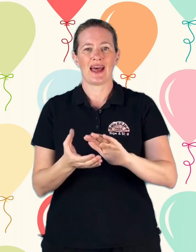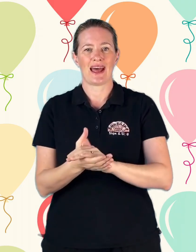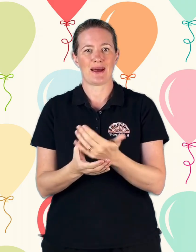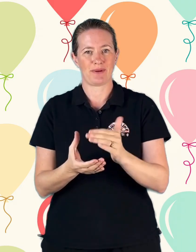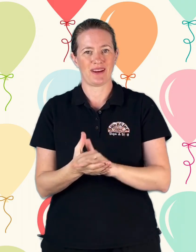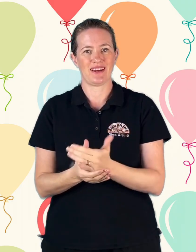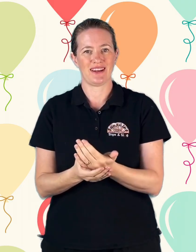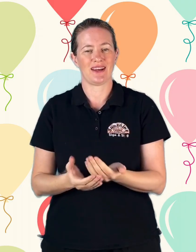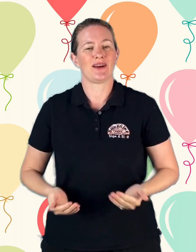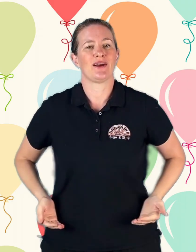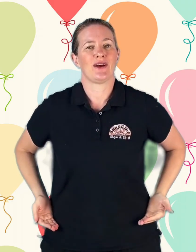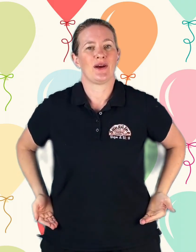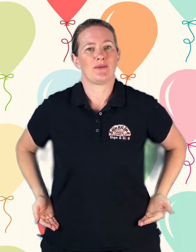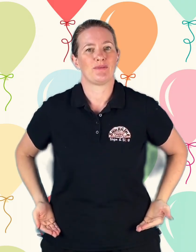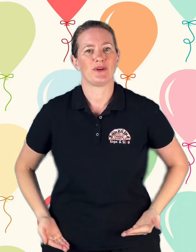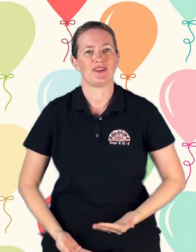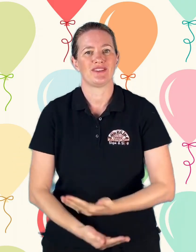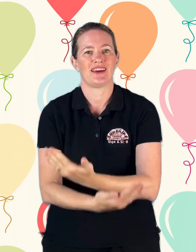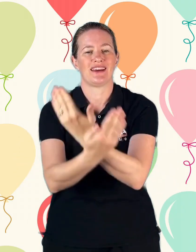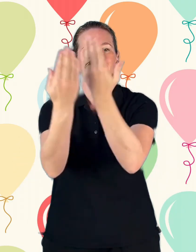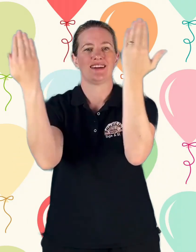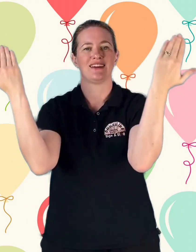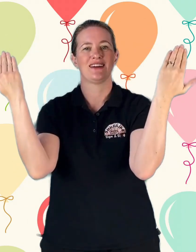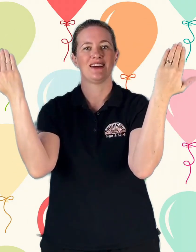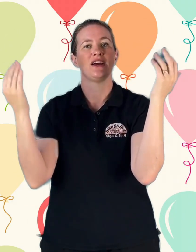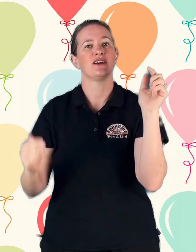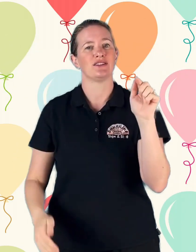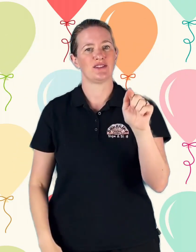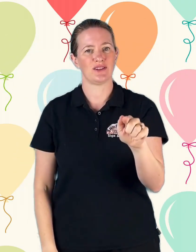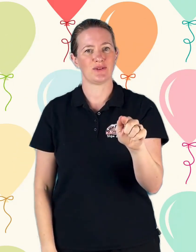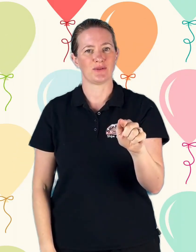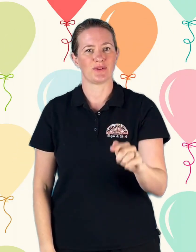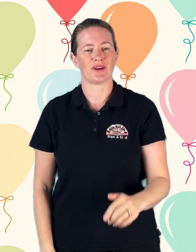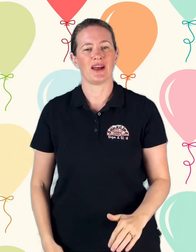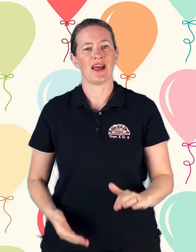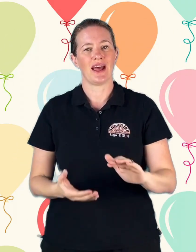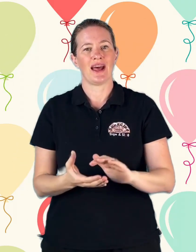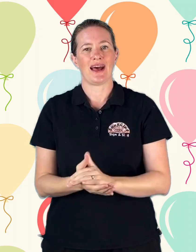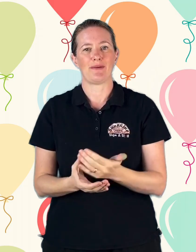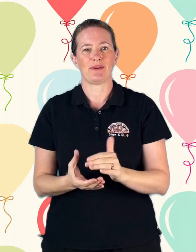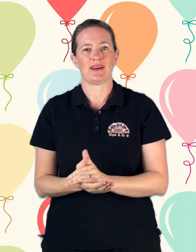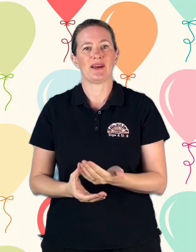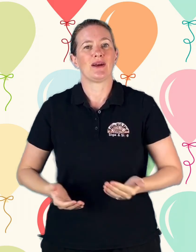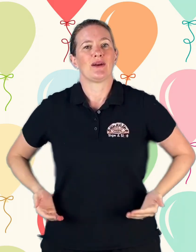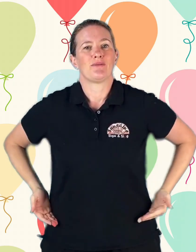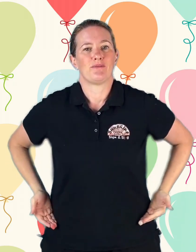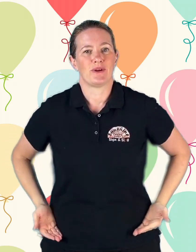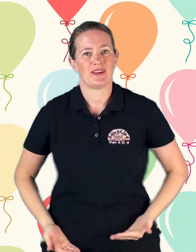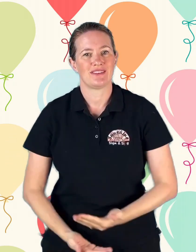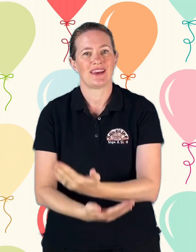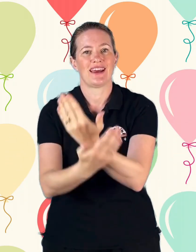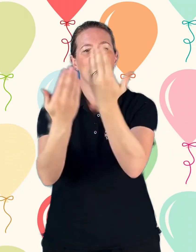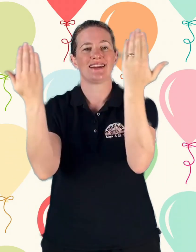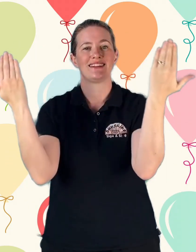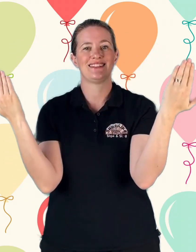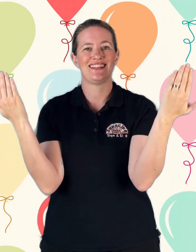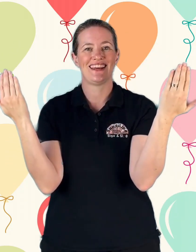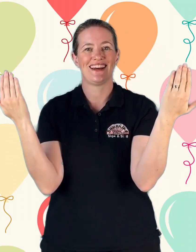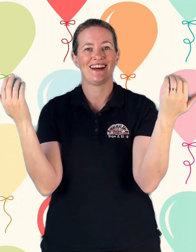Happy birthday to you. Happy birthday, dear. And